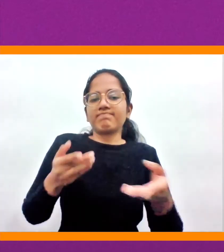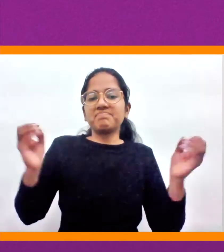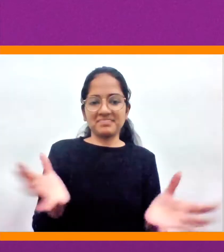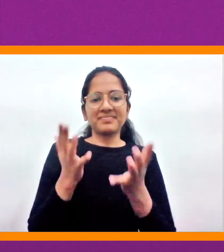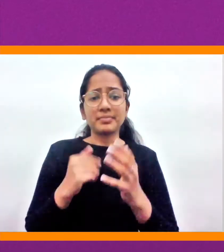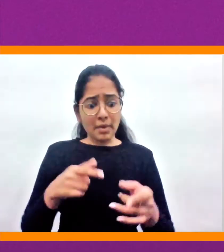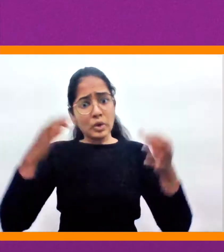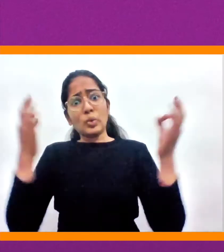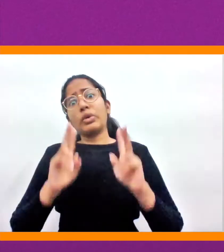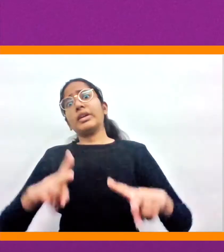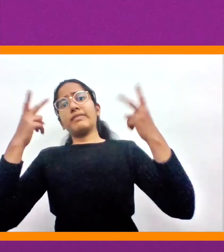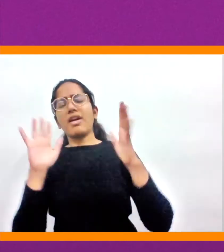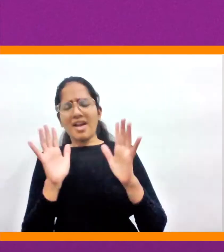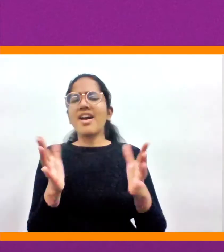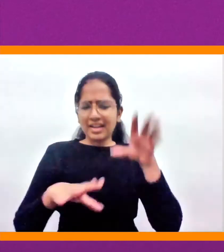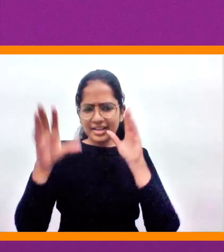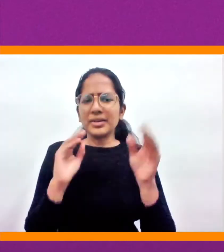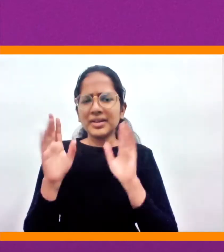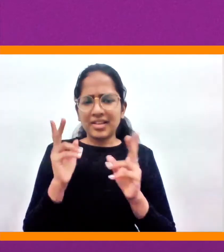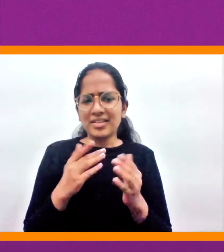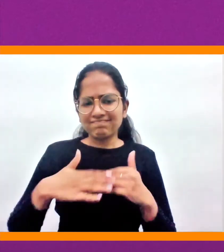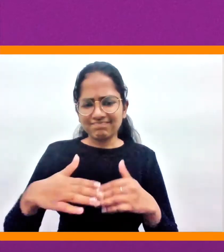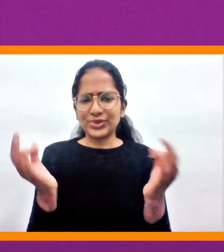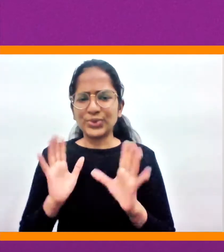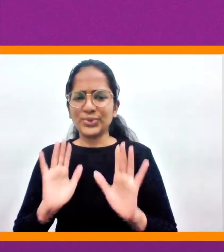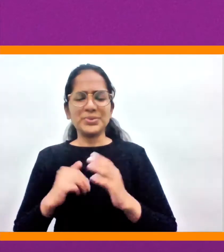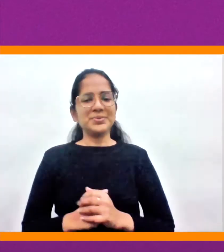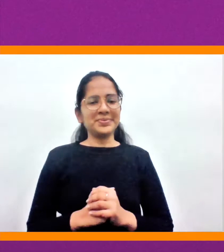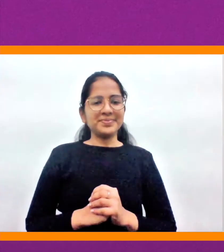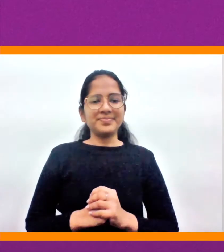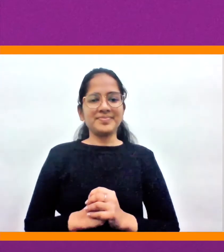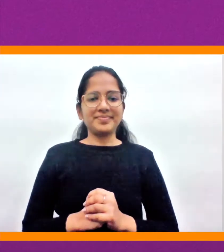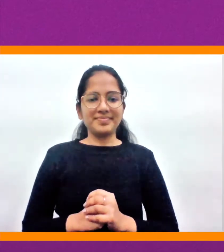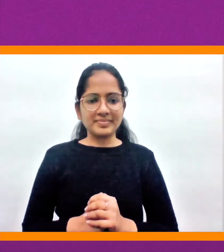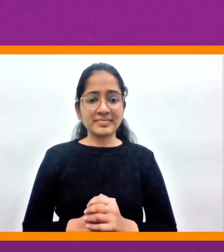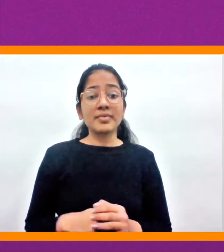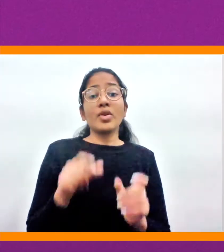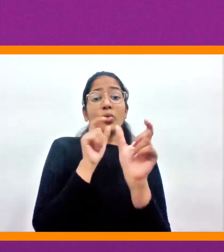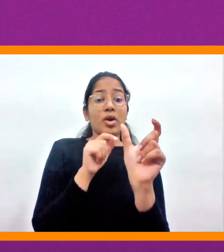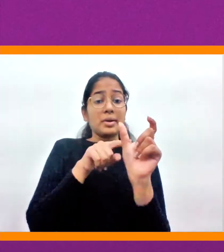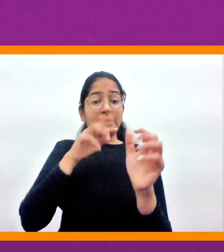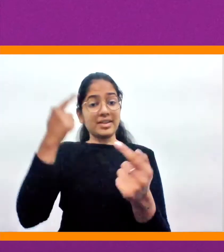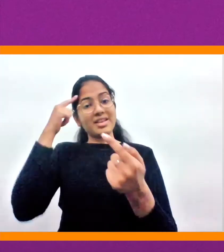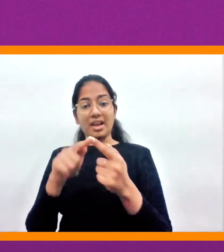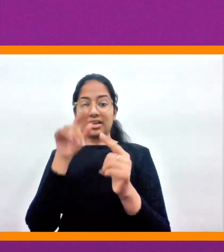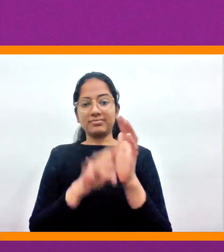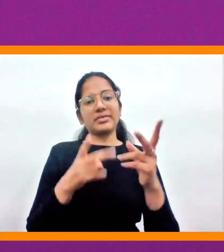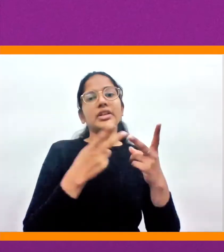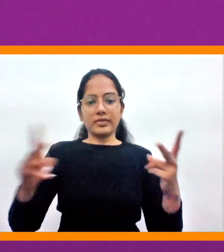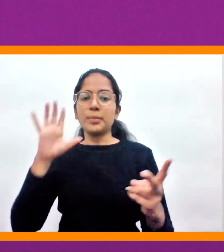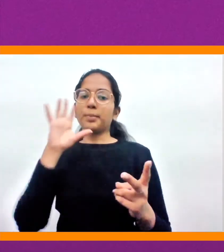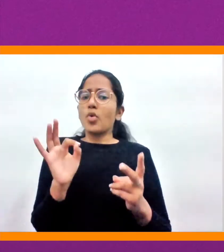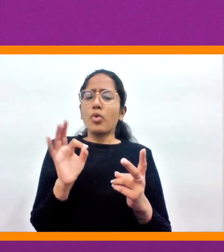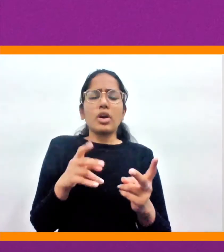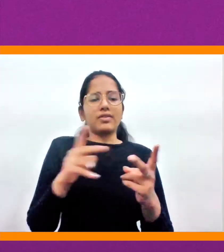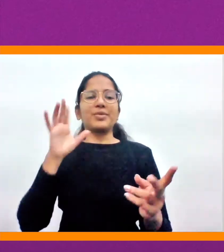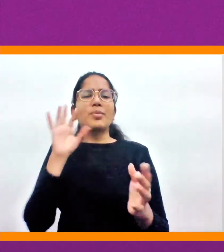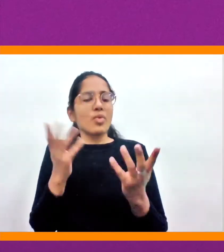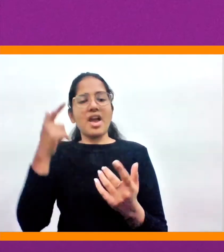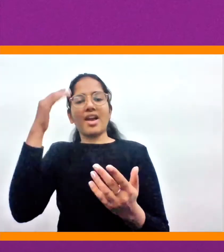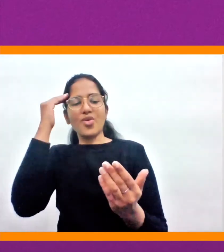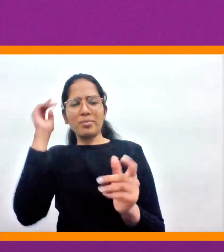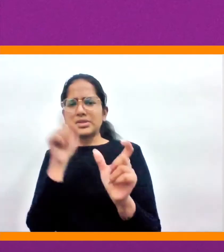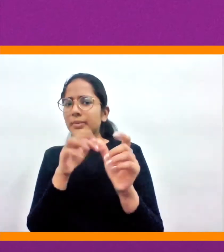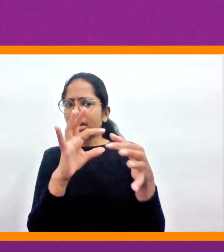of it. We also do everyone a disservice when we say that consent is easy to define and that our definition of